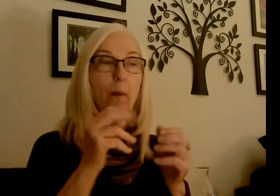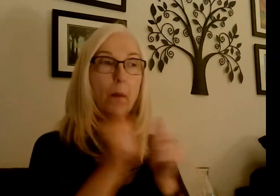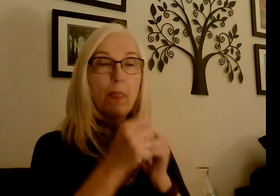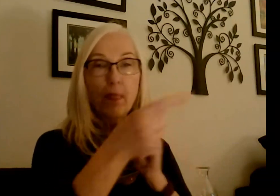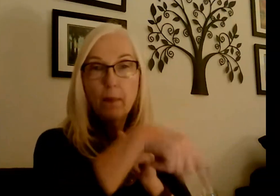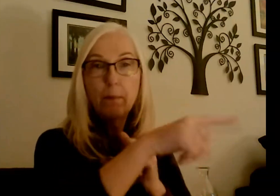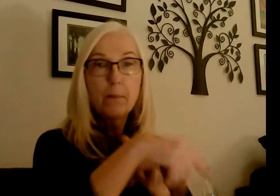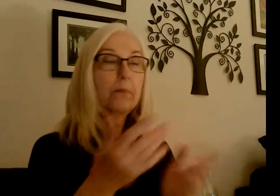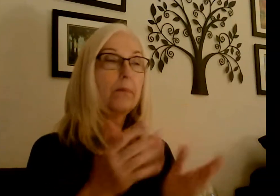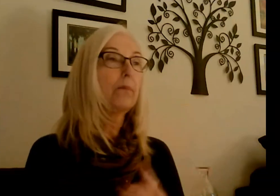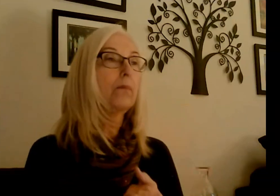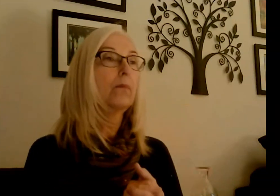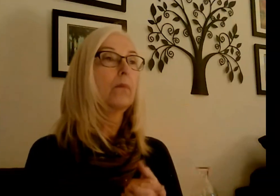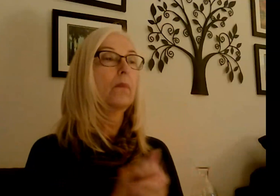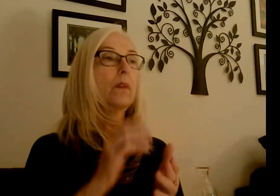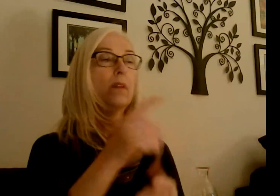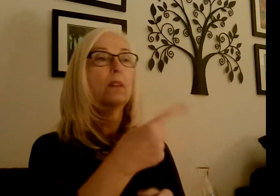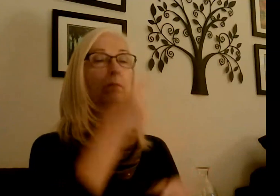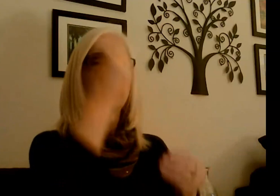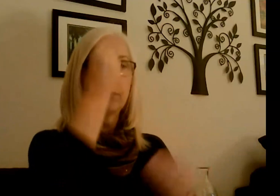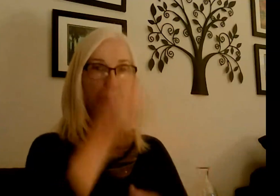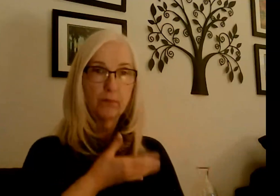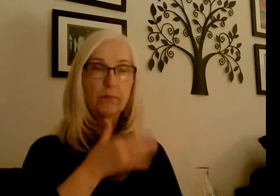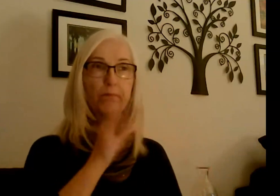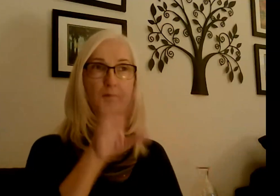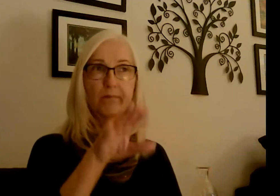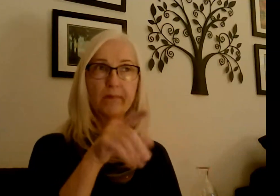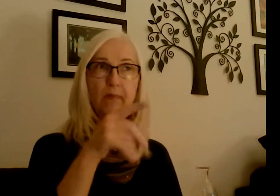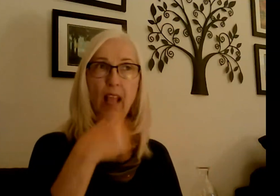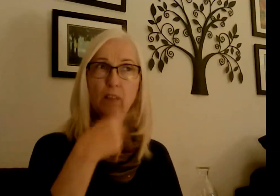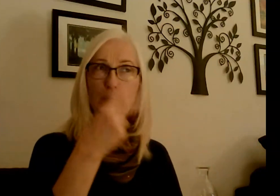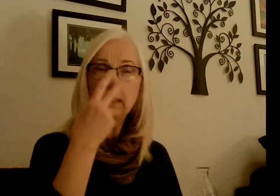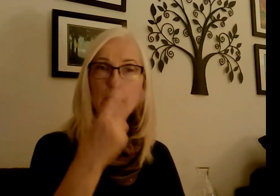I was a vegetarian still, and many people were over there.